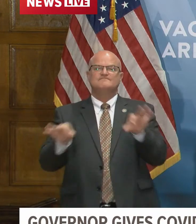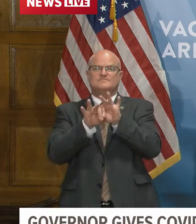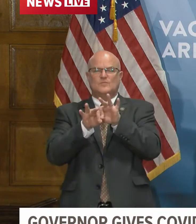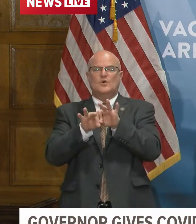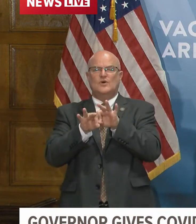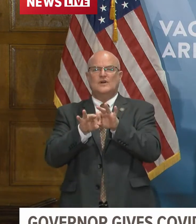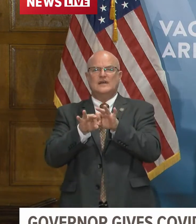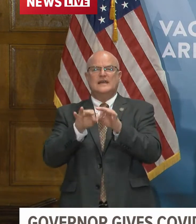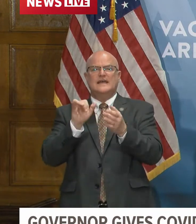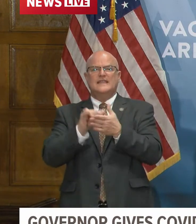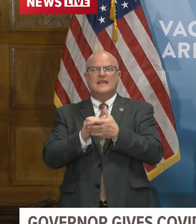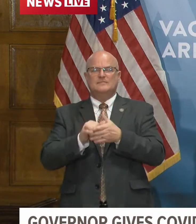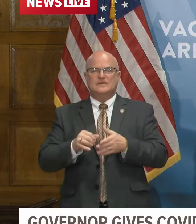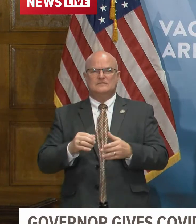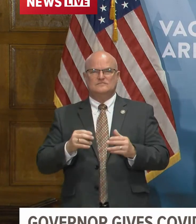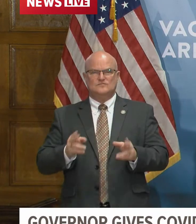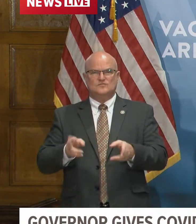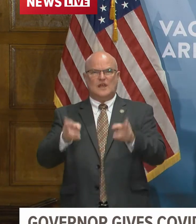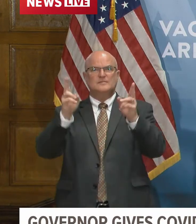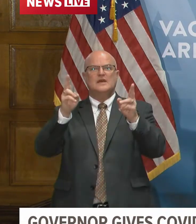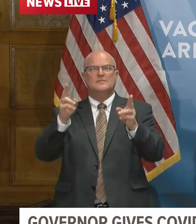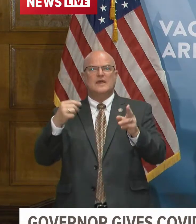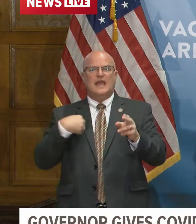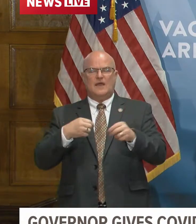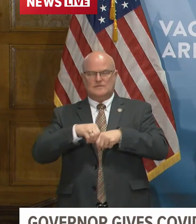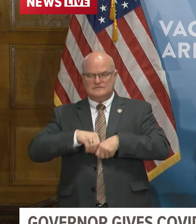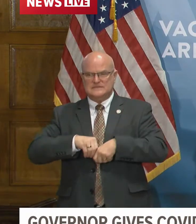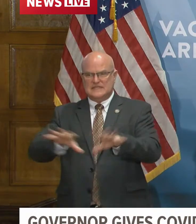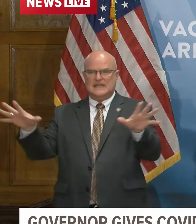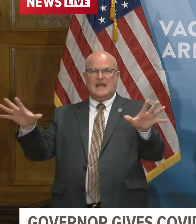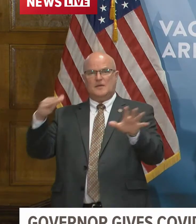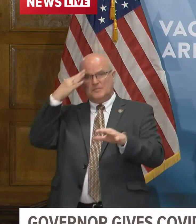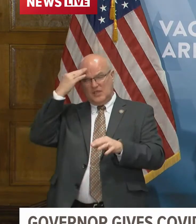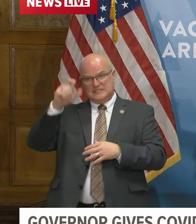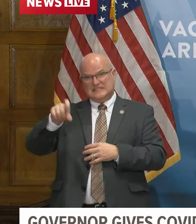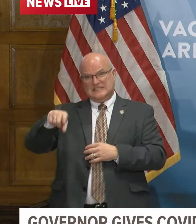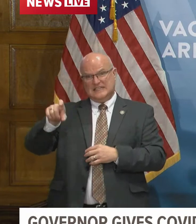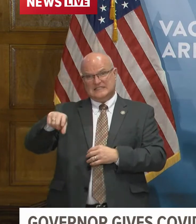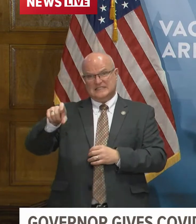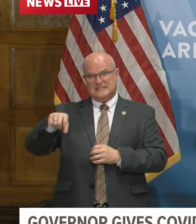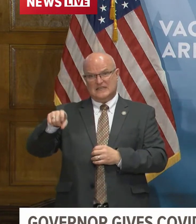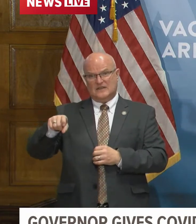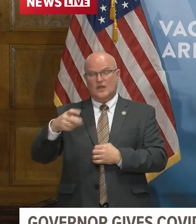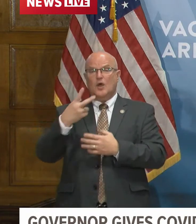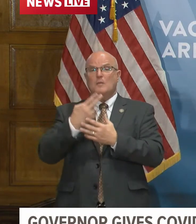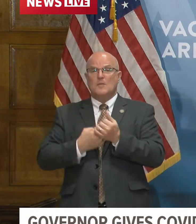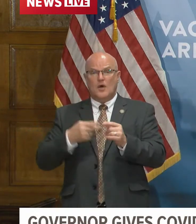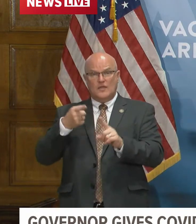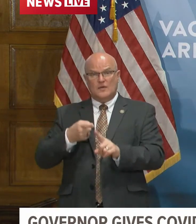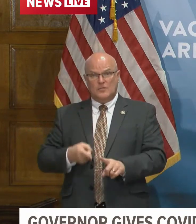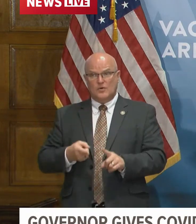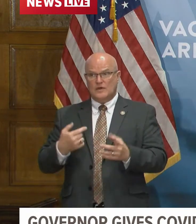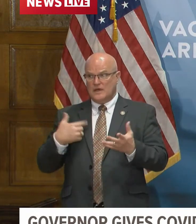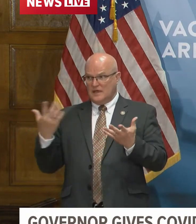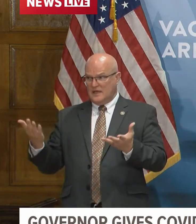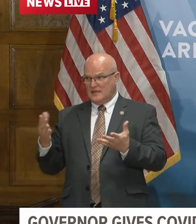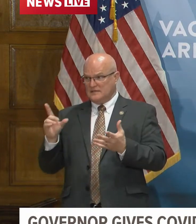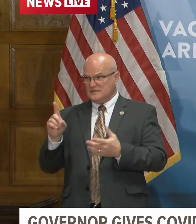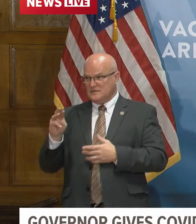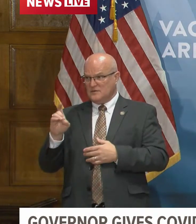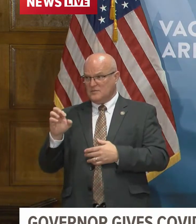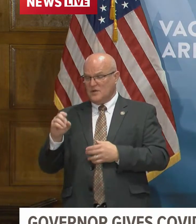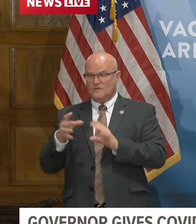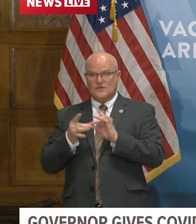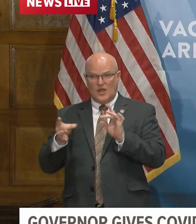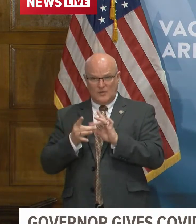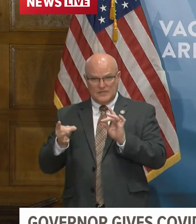that that be ramped up and we get that out because that's just necessary. And on both of these points, let me ask Dr. Romero